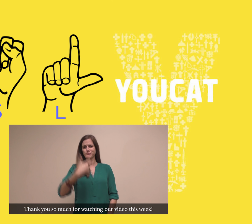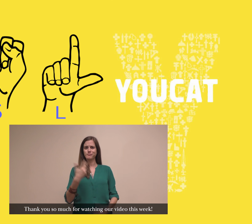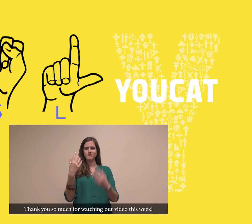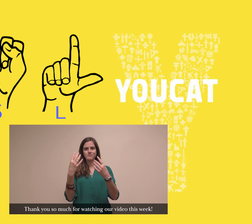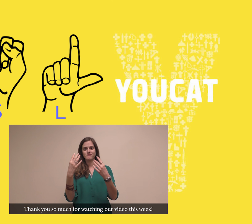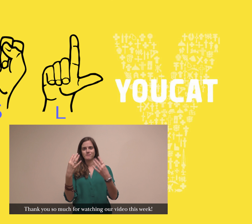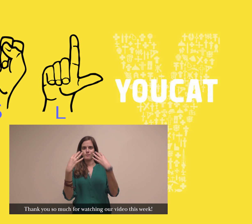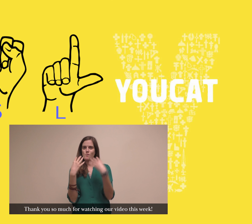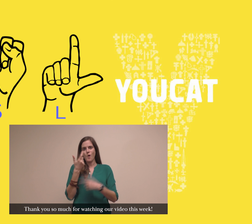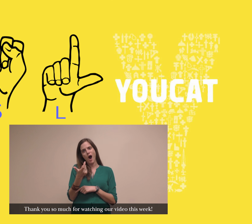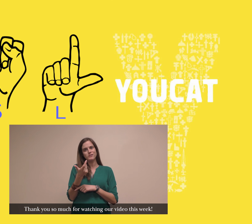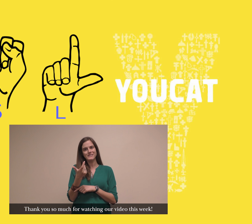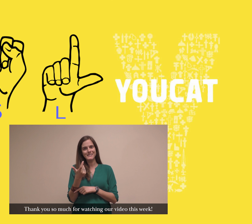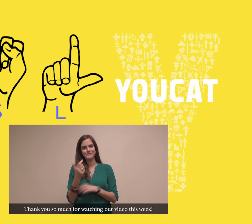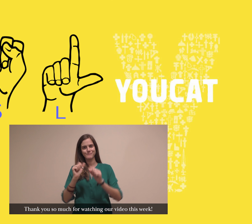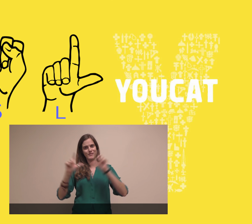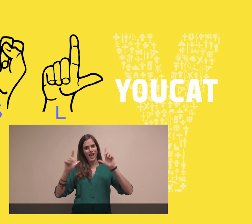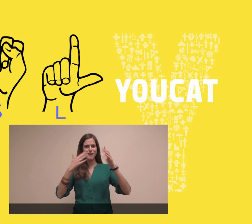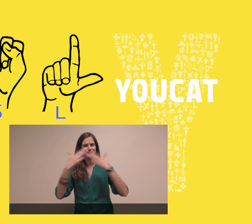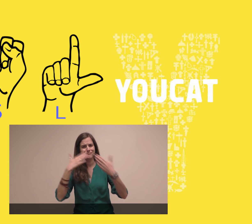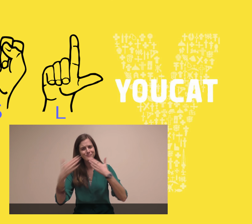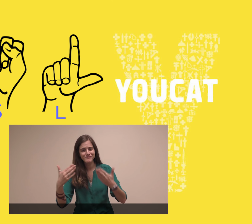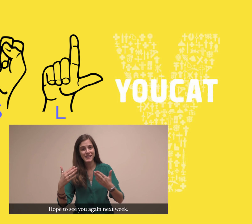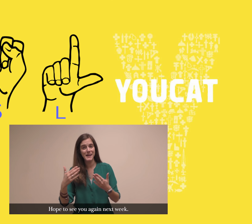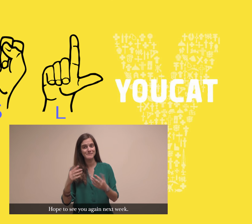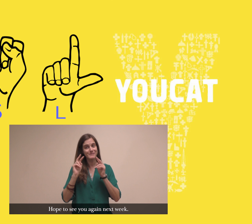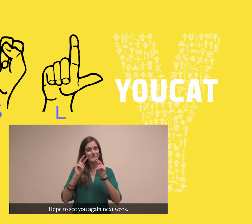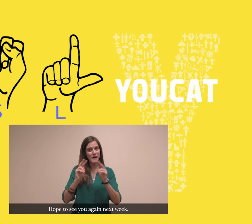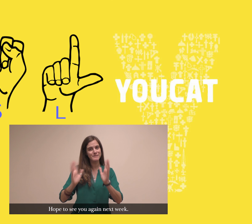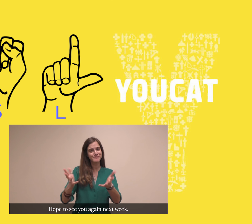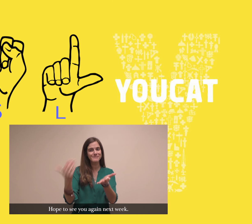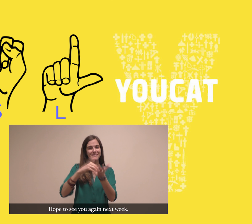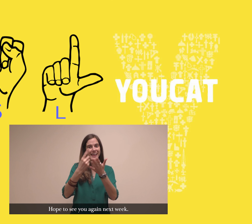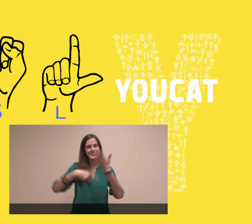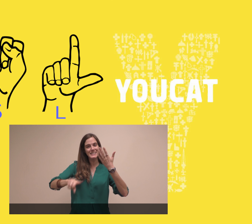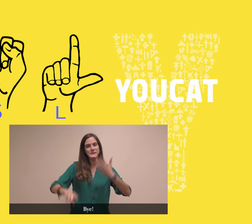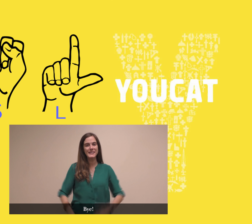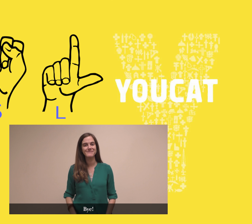much for watching our video this week. Hope to see you again next week. Bye!